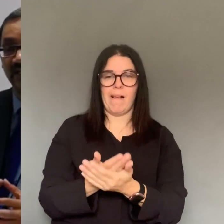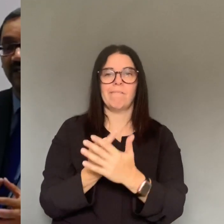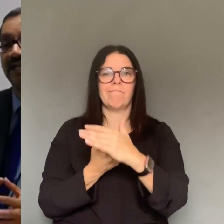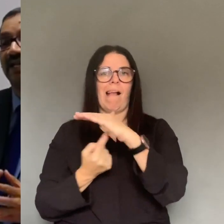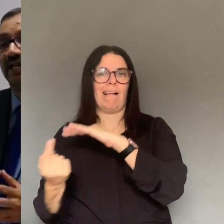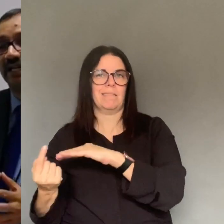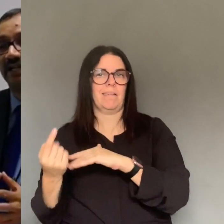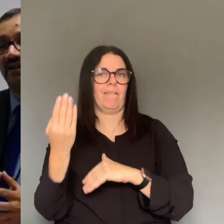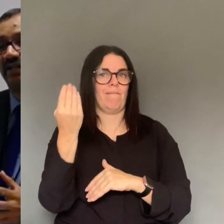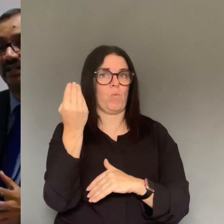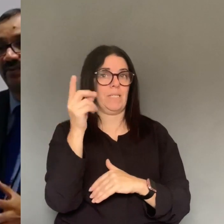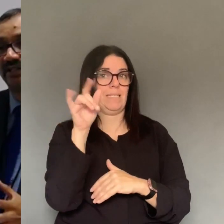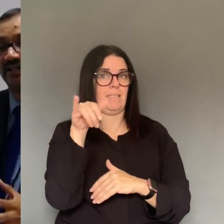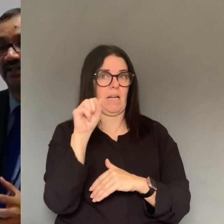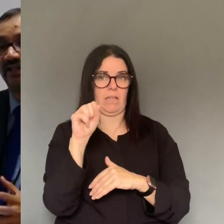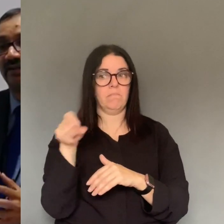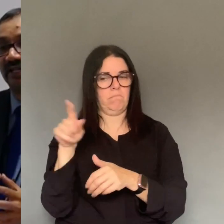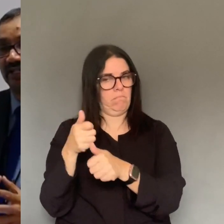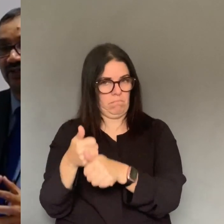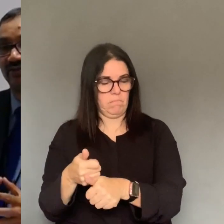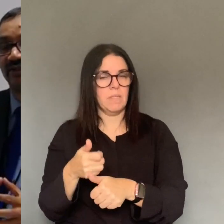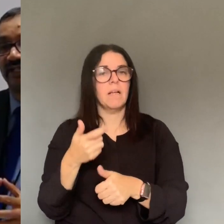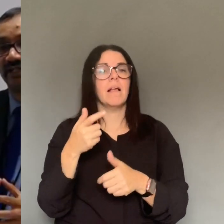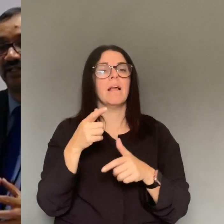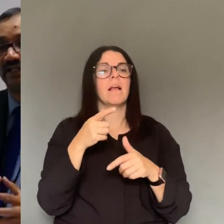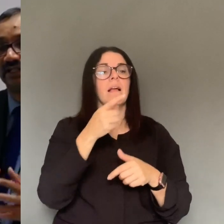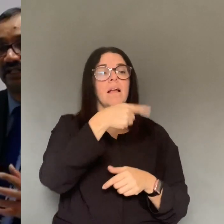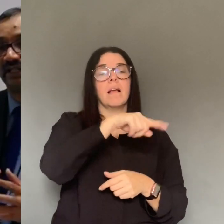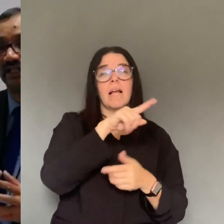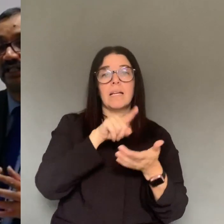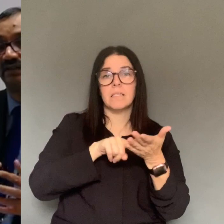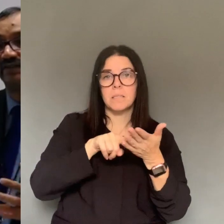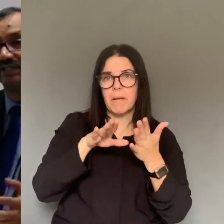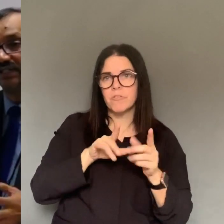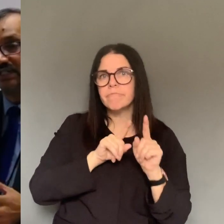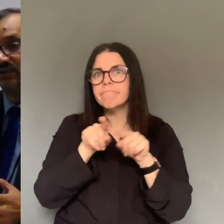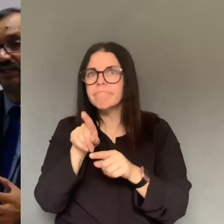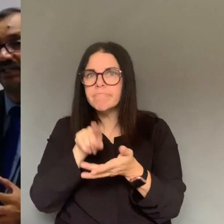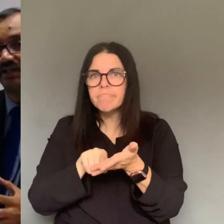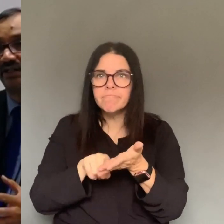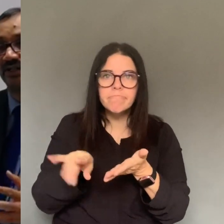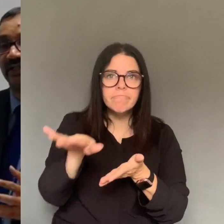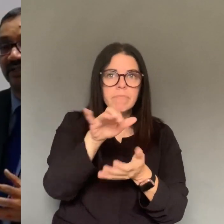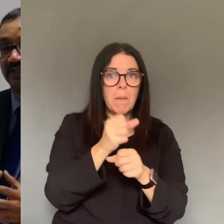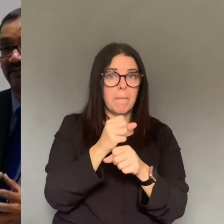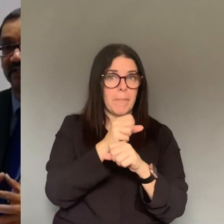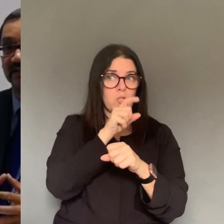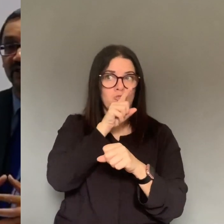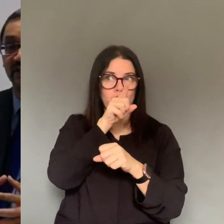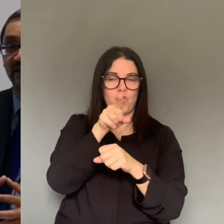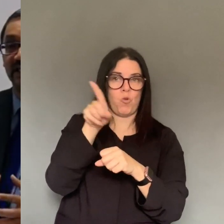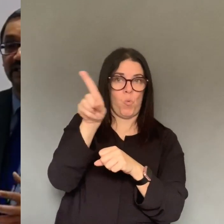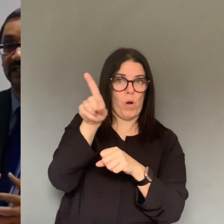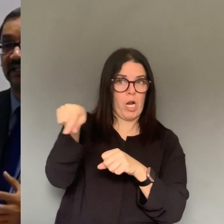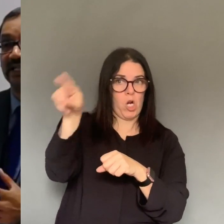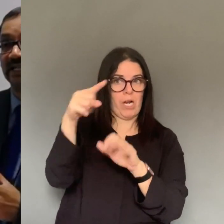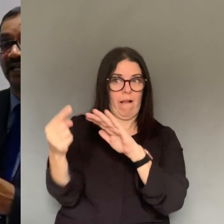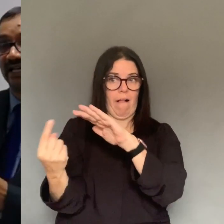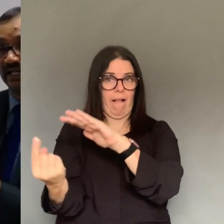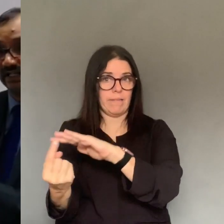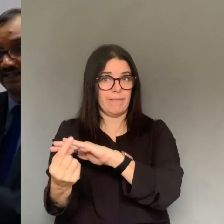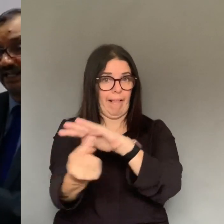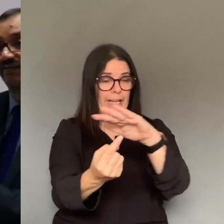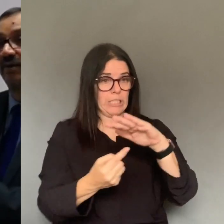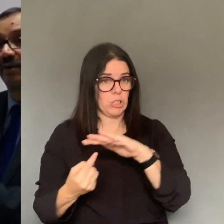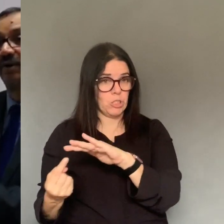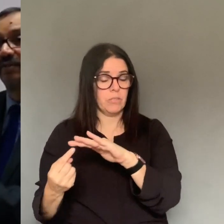doing it, and our inspectors are making sure that the facilities where they are doing their self-isolation is